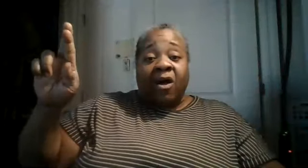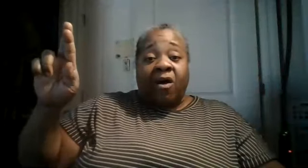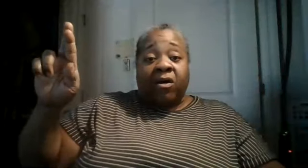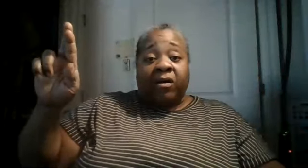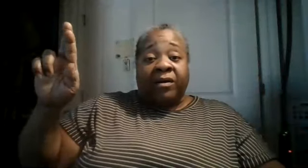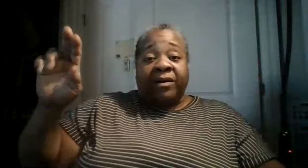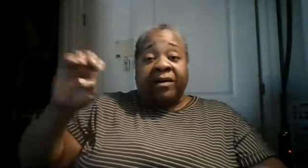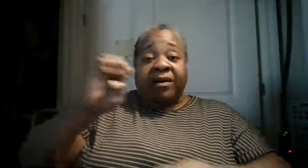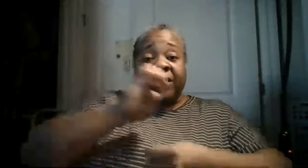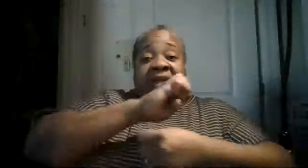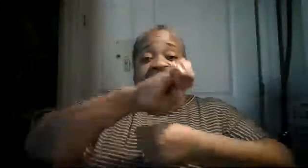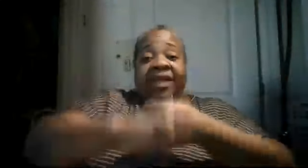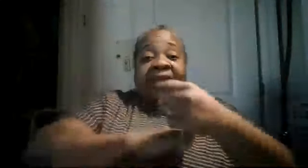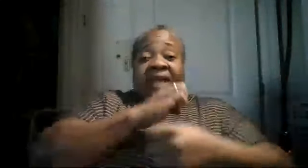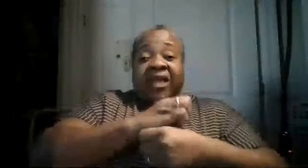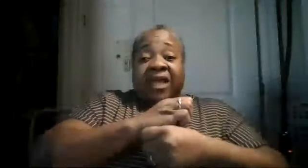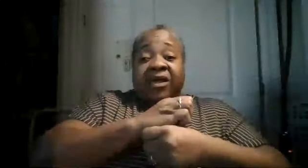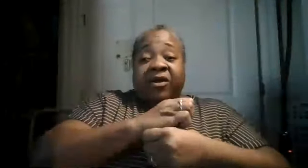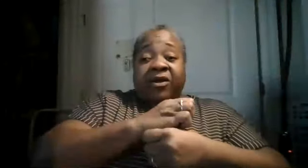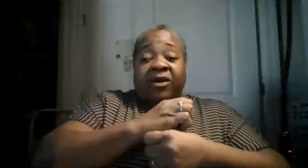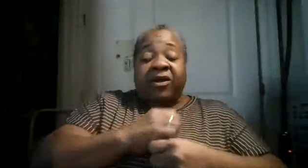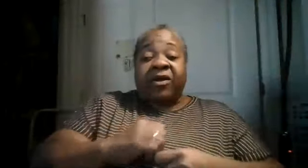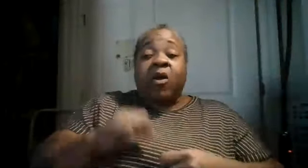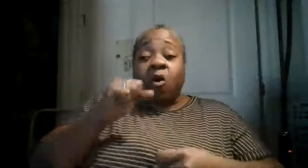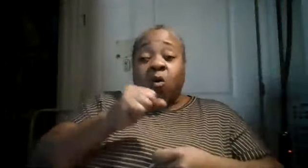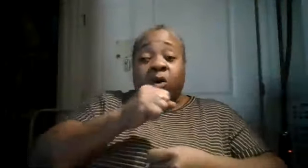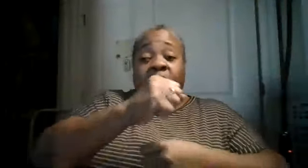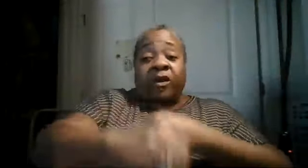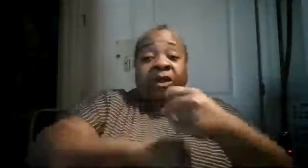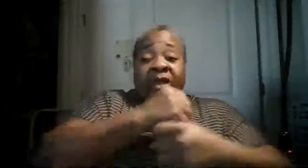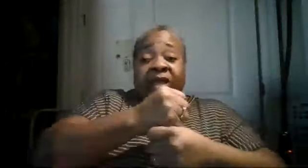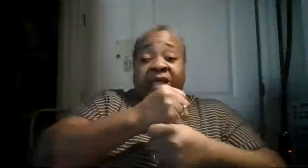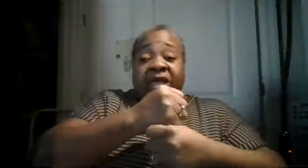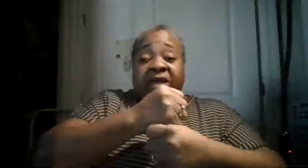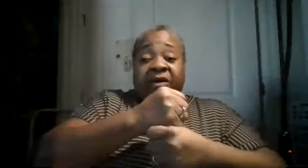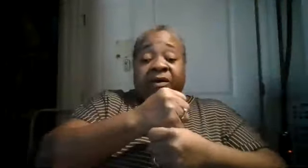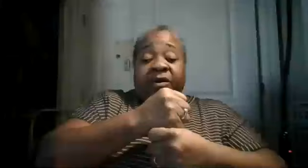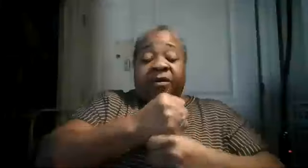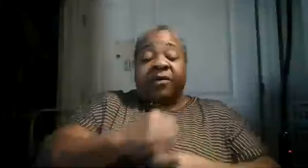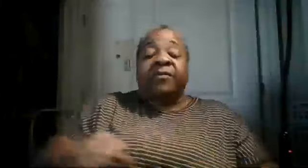Y-E-A-R. Year. Or year.